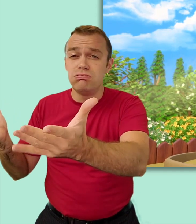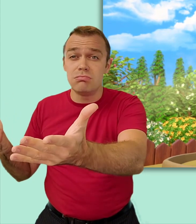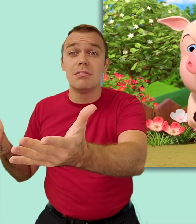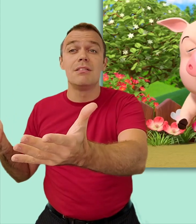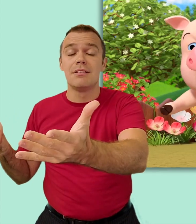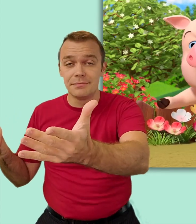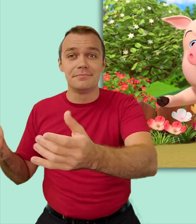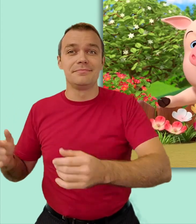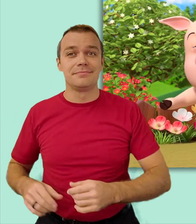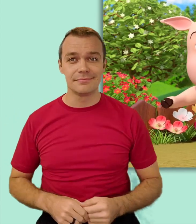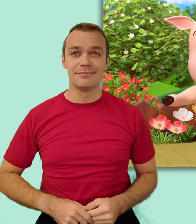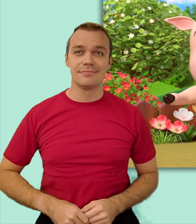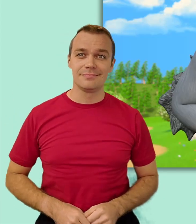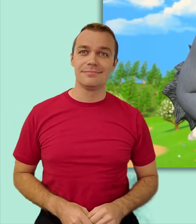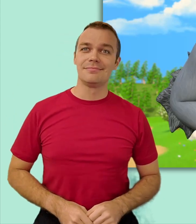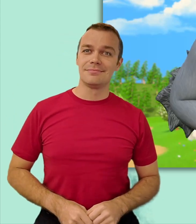house.